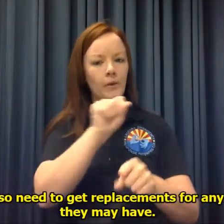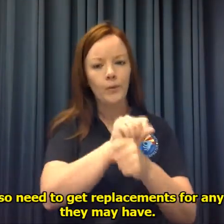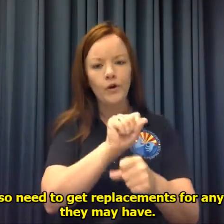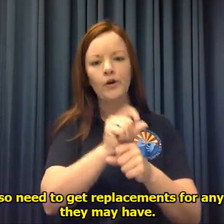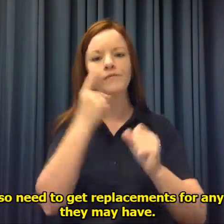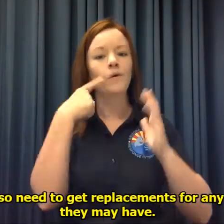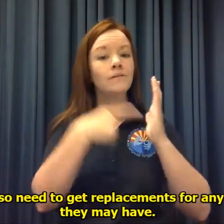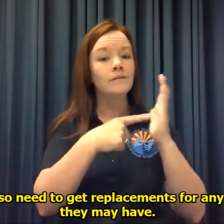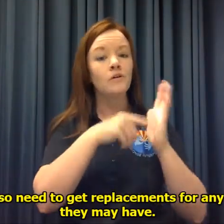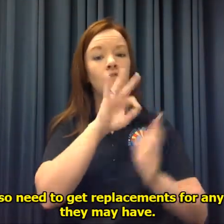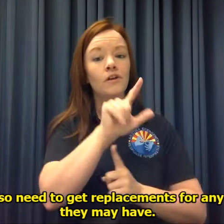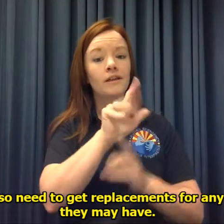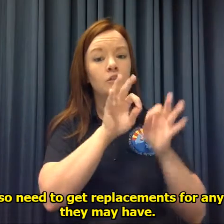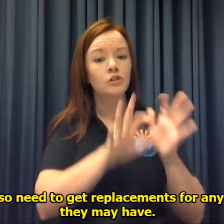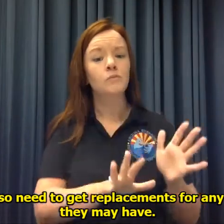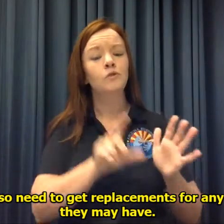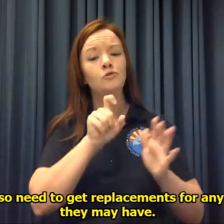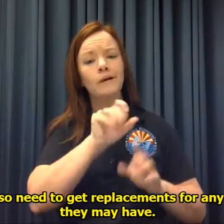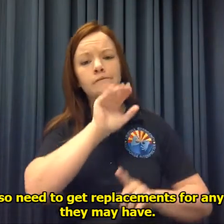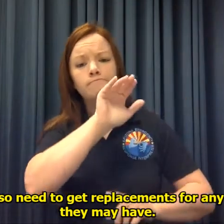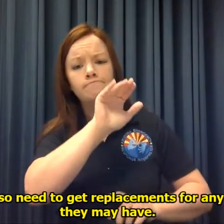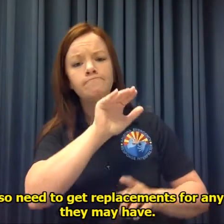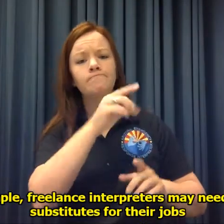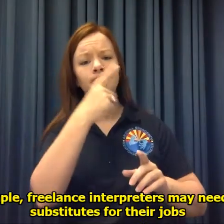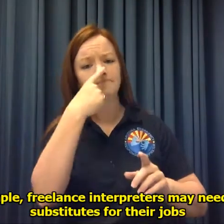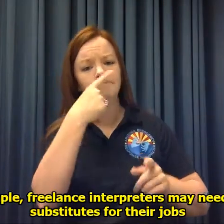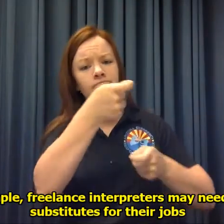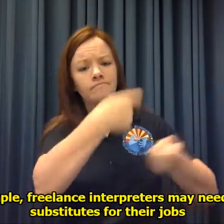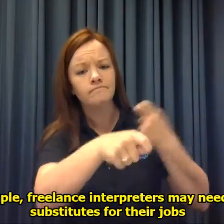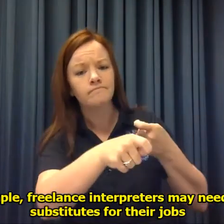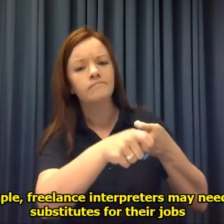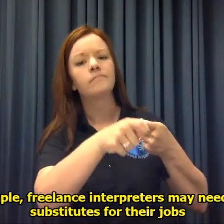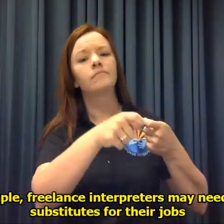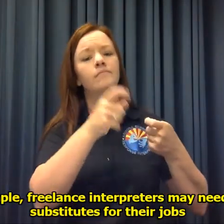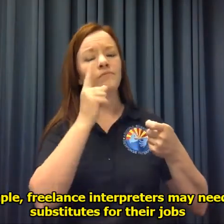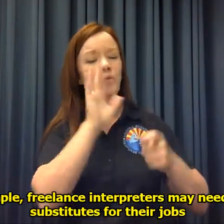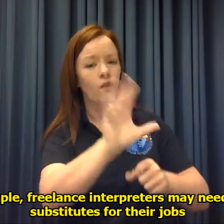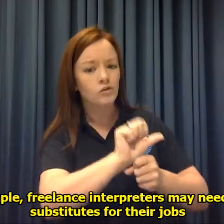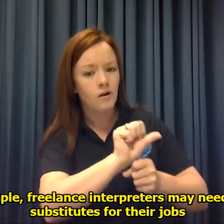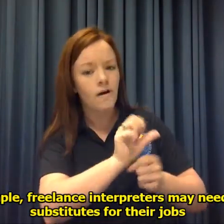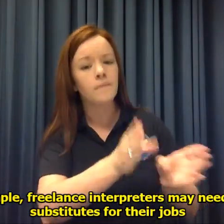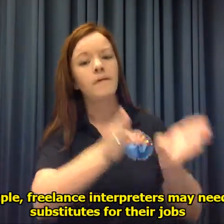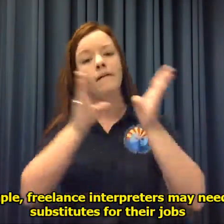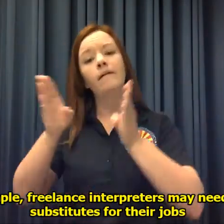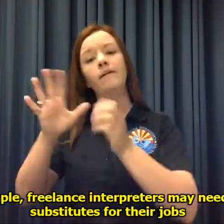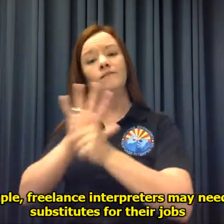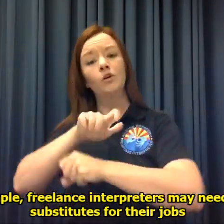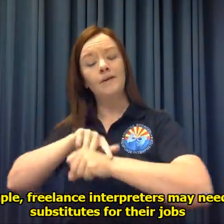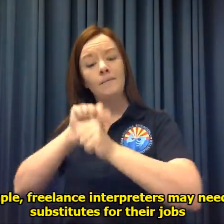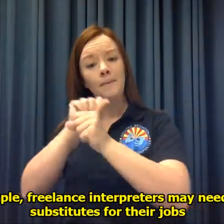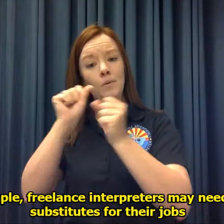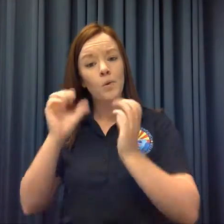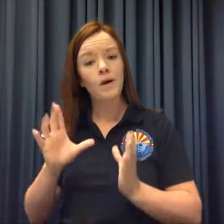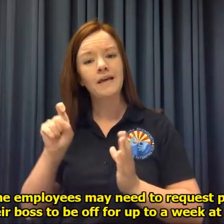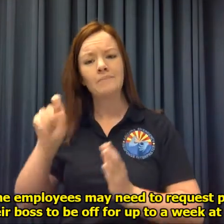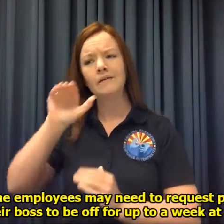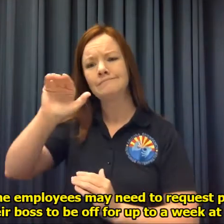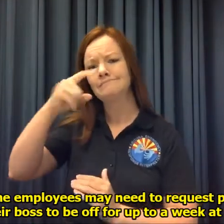also need to get replacements for any work that they may have. For example, freelance interpreters may need to find substitutes for their jobs, and full-time